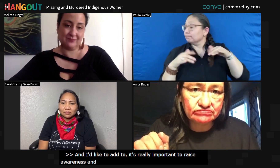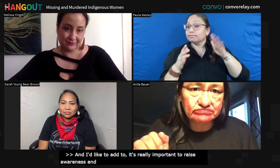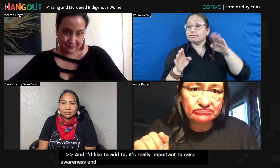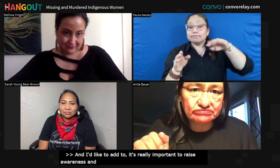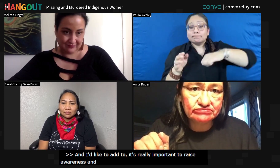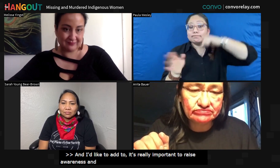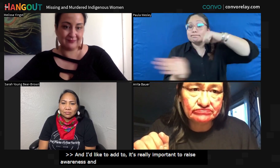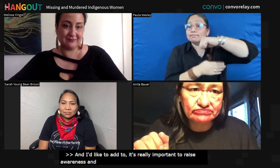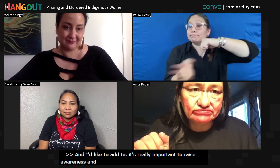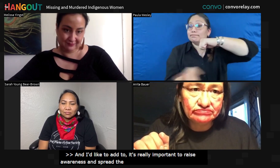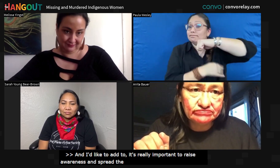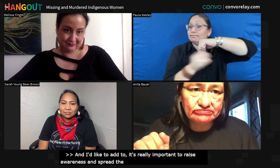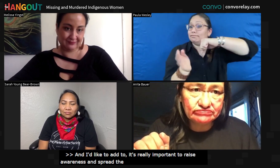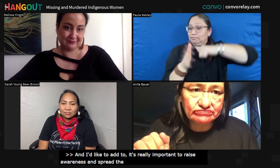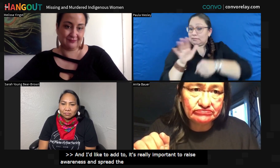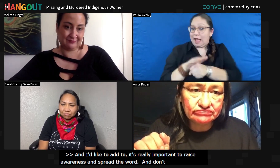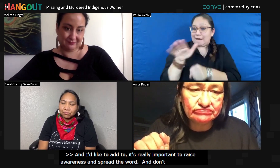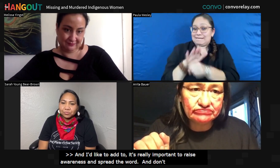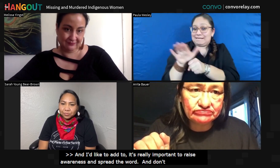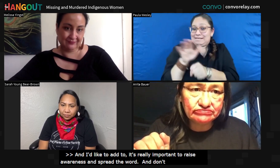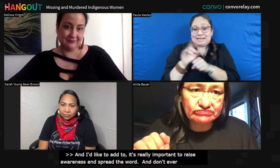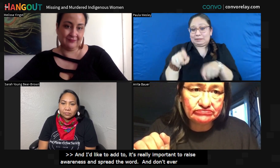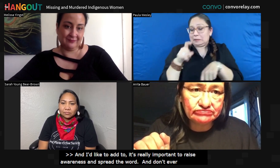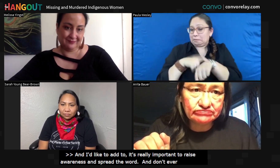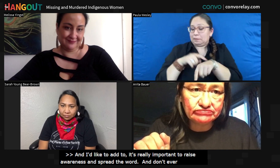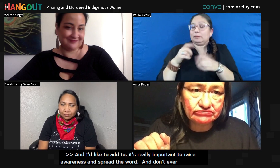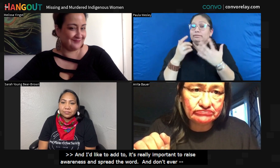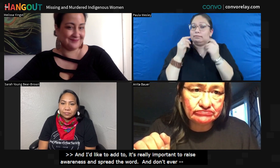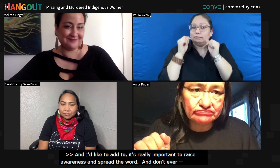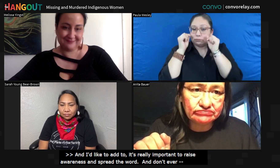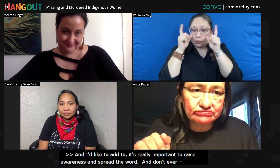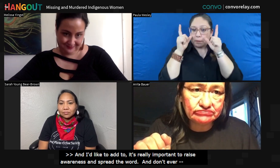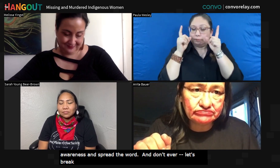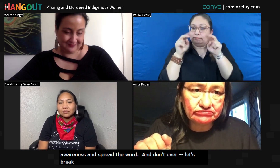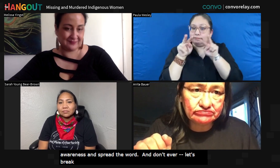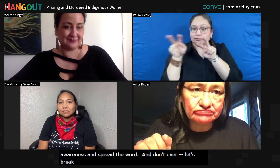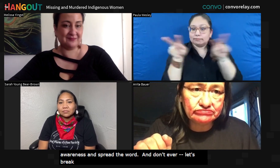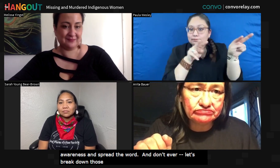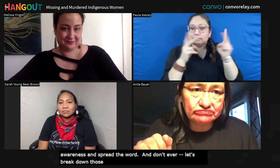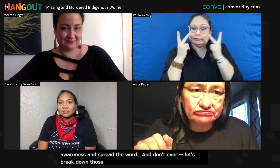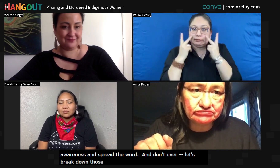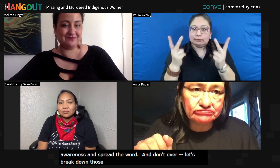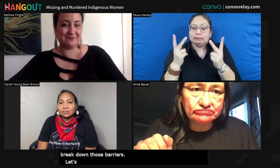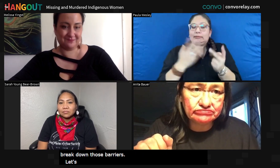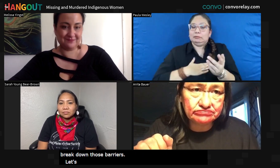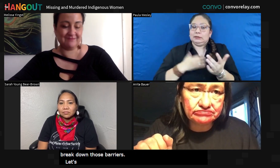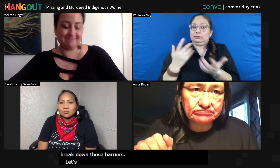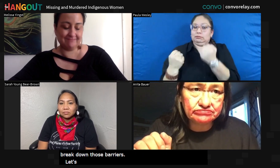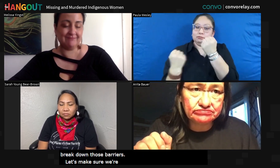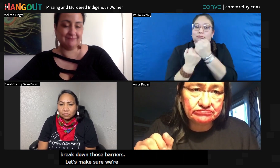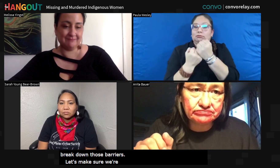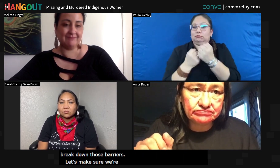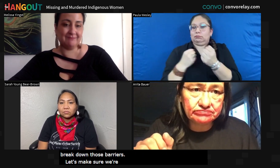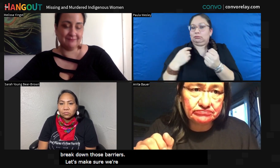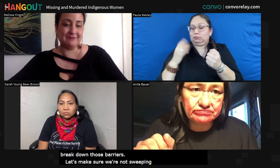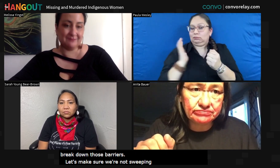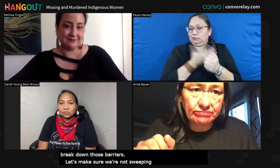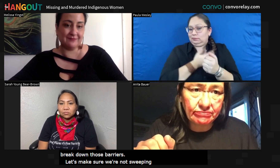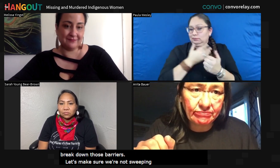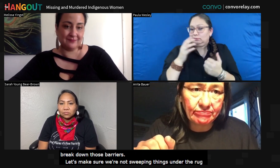those barriers. Let's make sure that we're not sweeping things under the rug anymore. That's enough. It is time for us to open our eyes and make sure